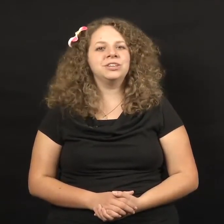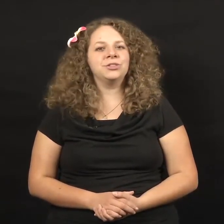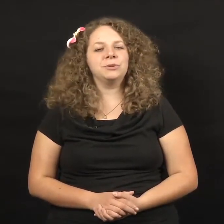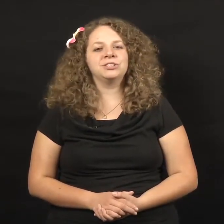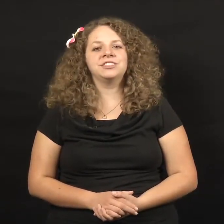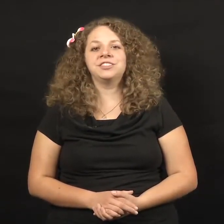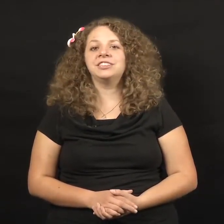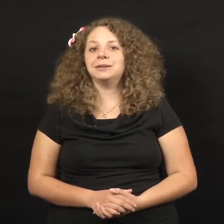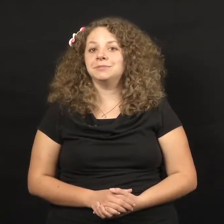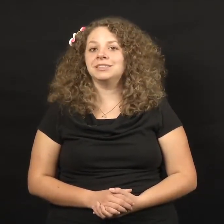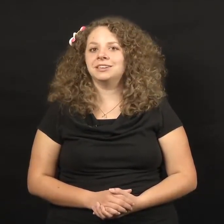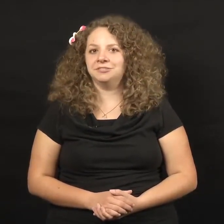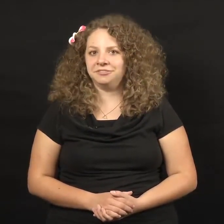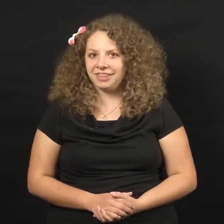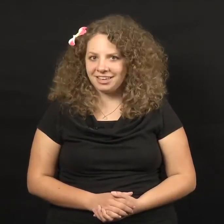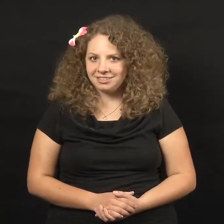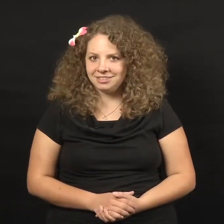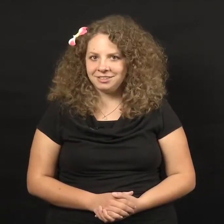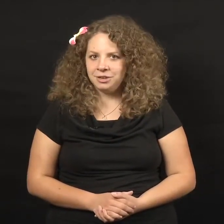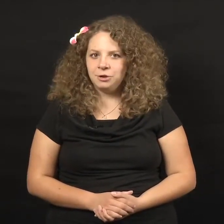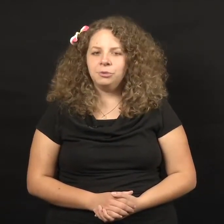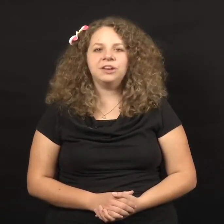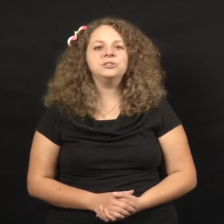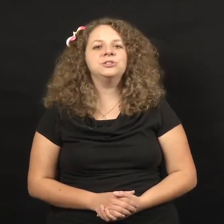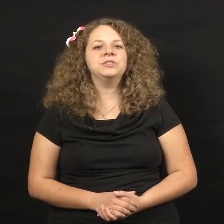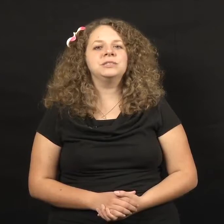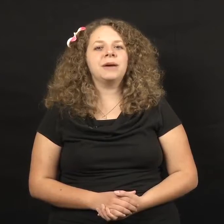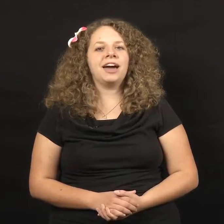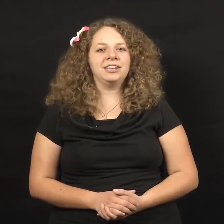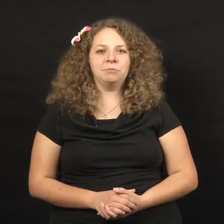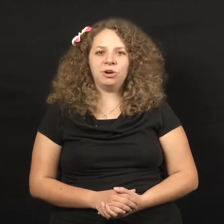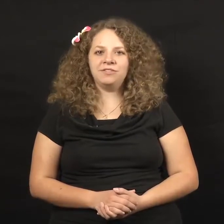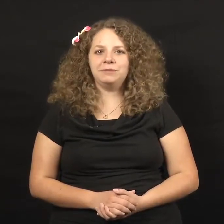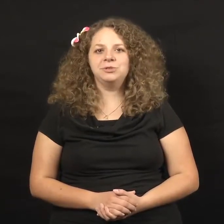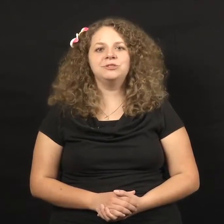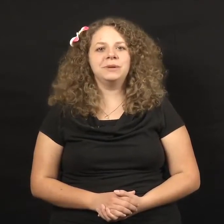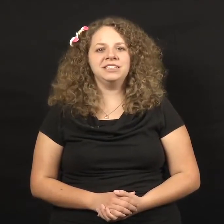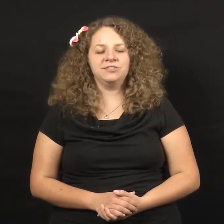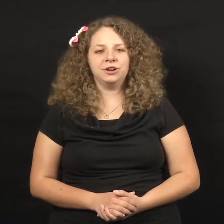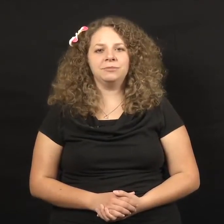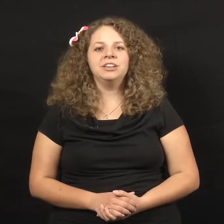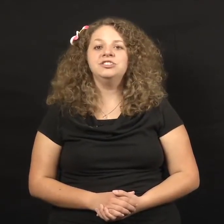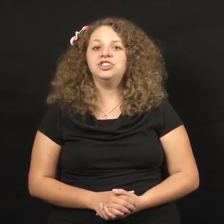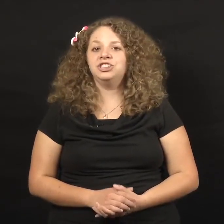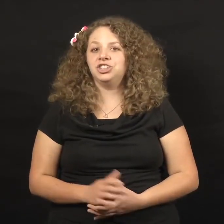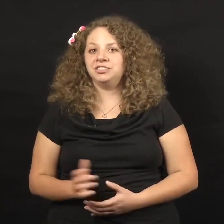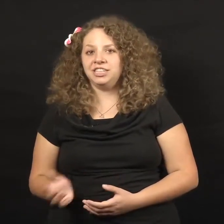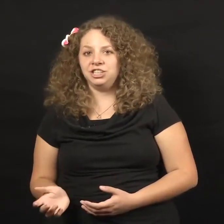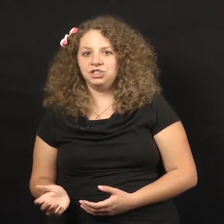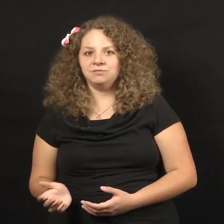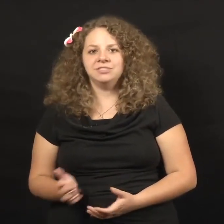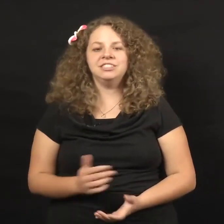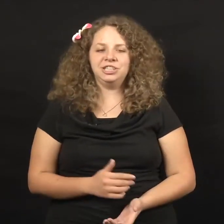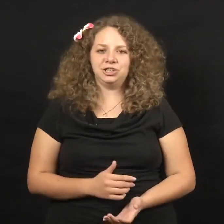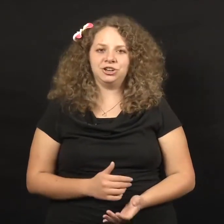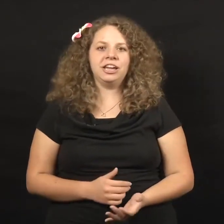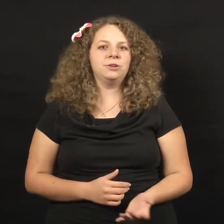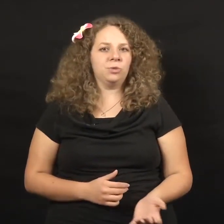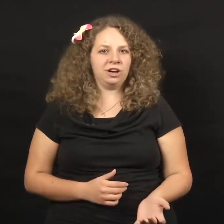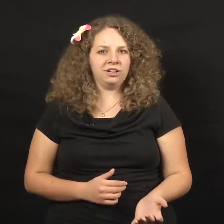tell the person that the times conflict. We also do this by adding a morpheme to a base verb, changing teach to teacher and work